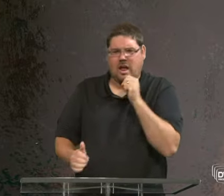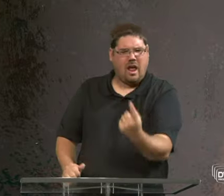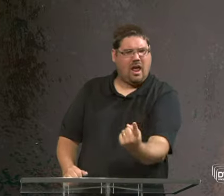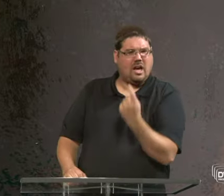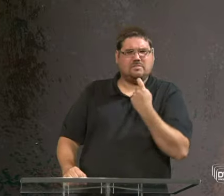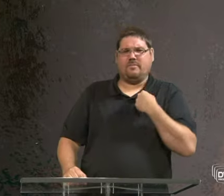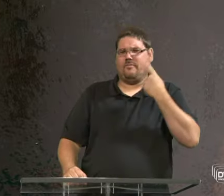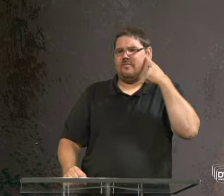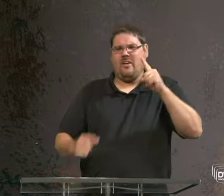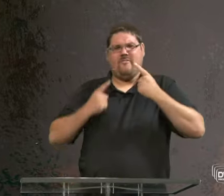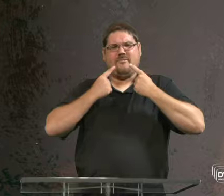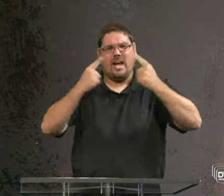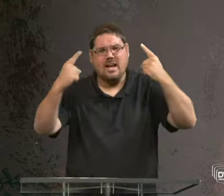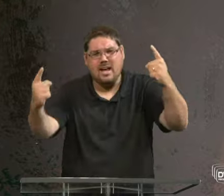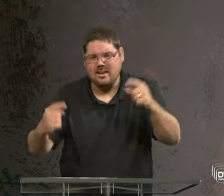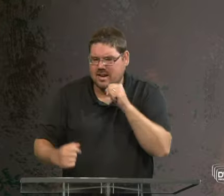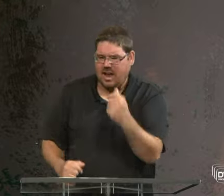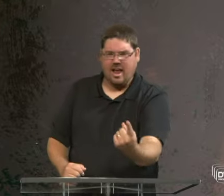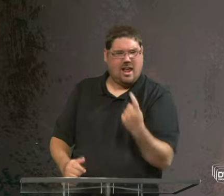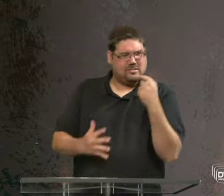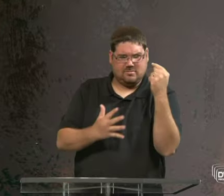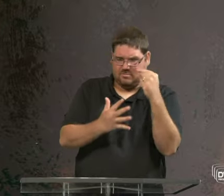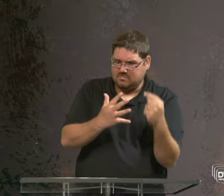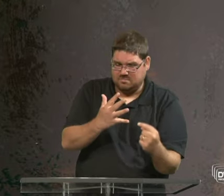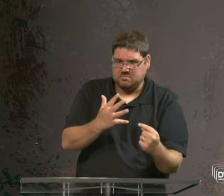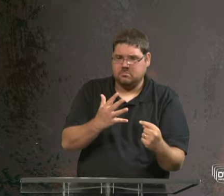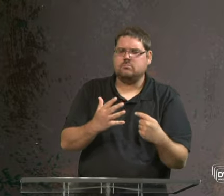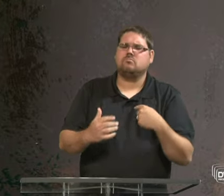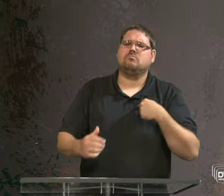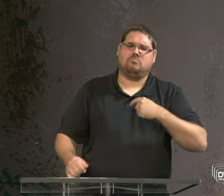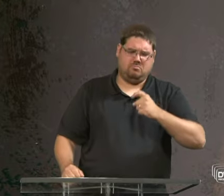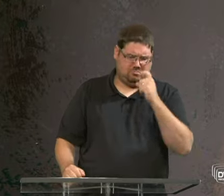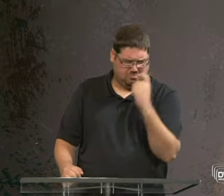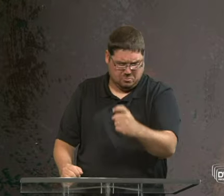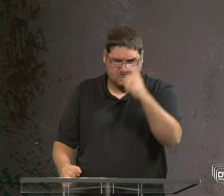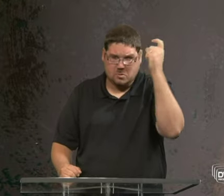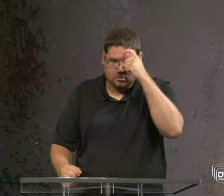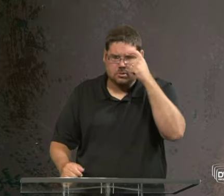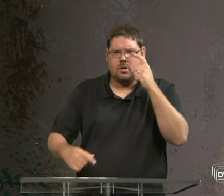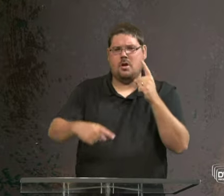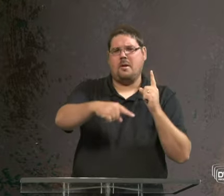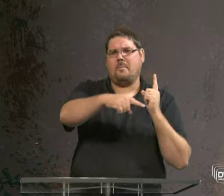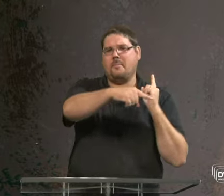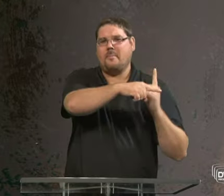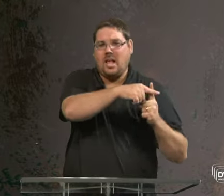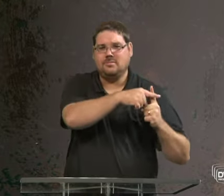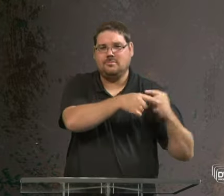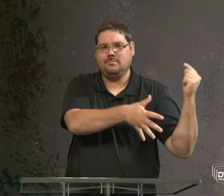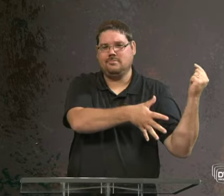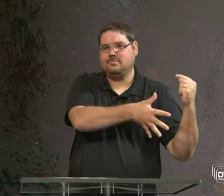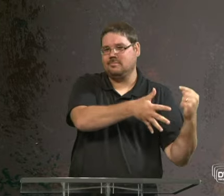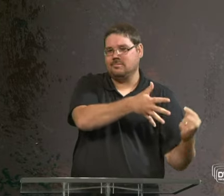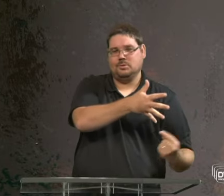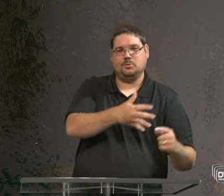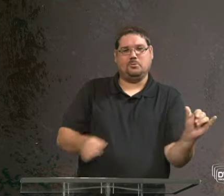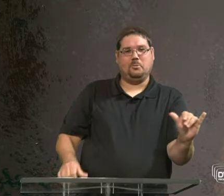was, because Solomon did not ask for money. He did not ask to be a famous king or all those selfish requests. He just wanted